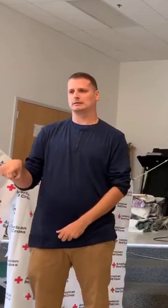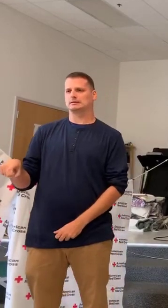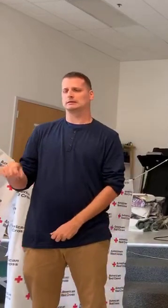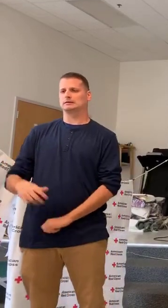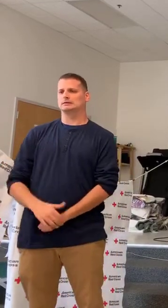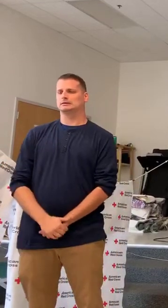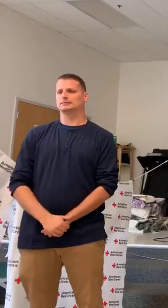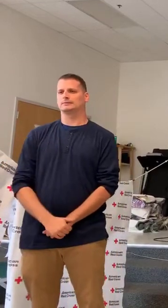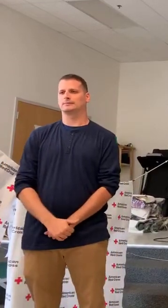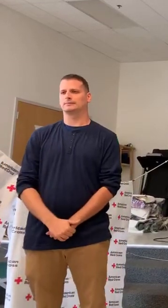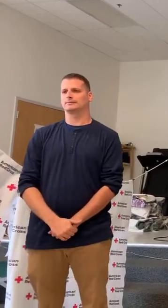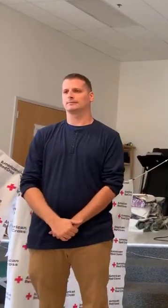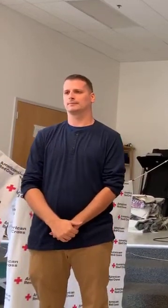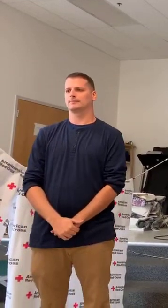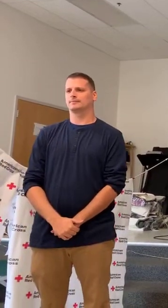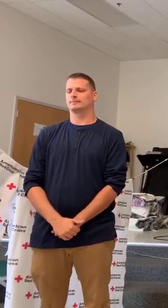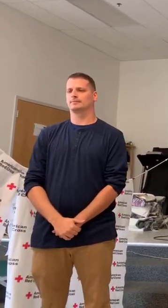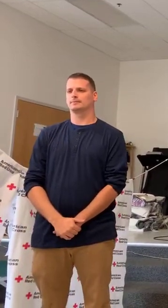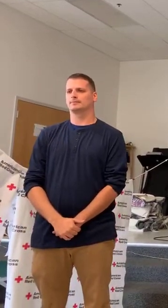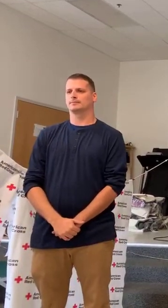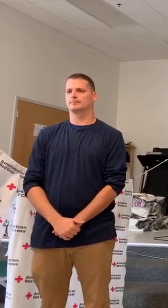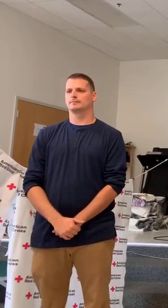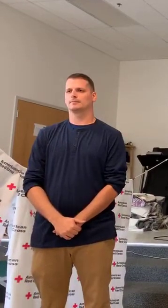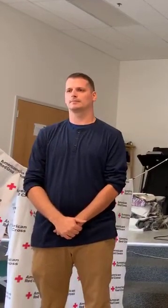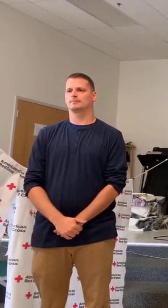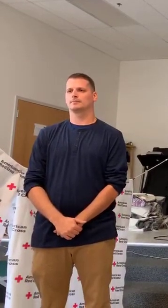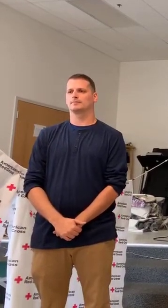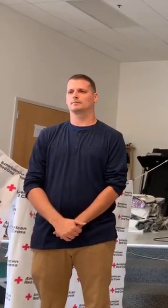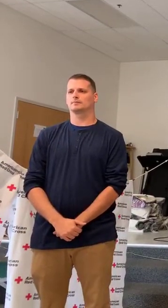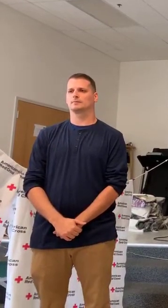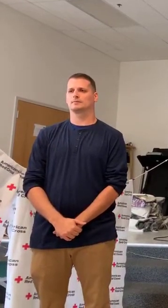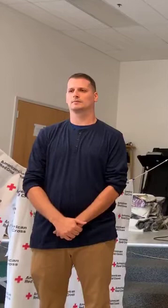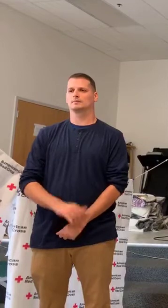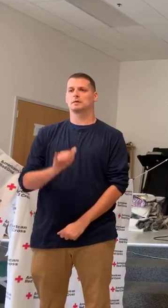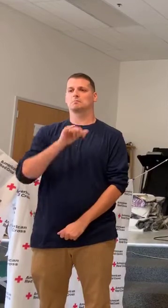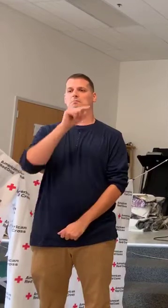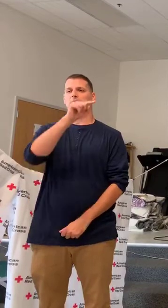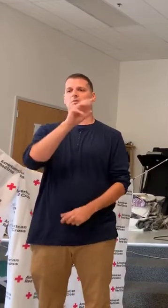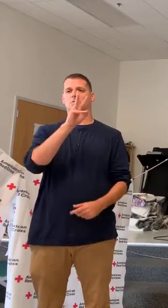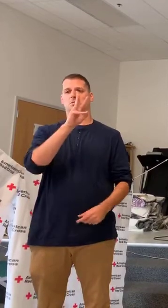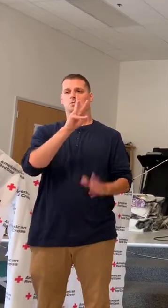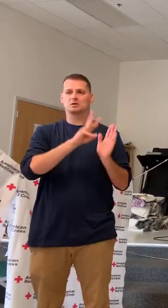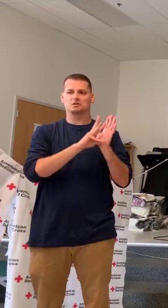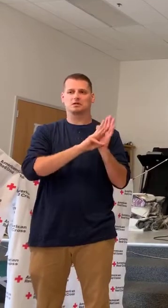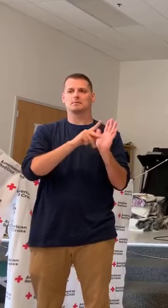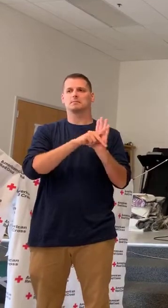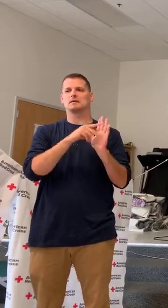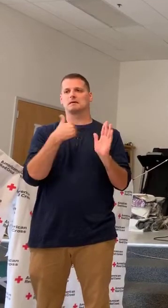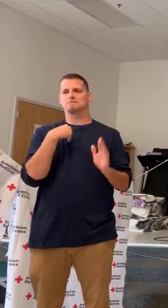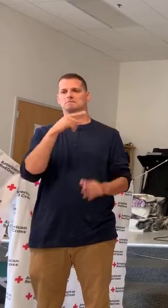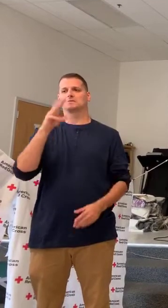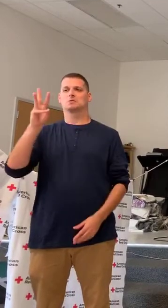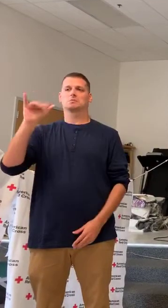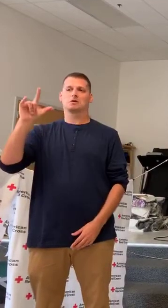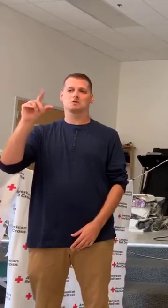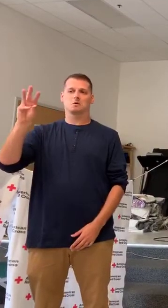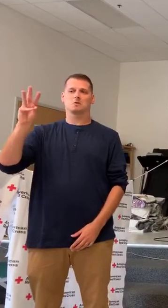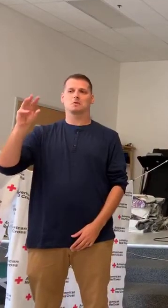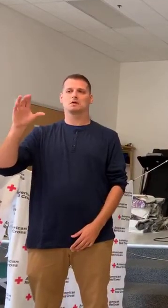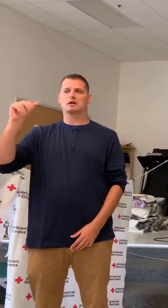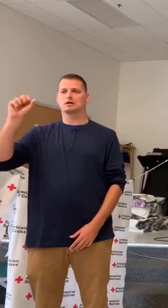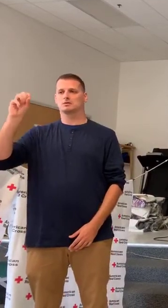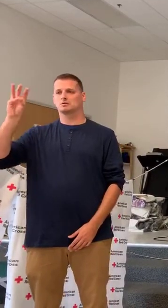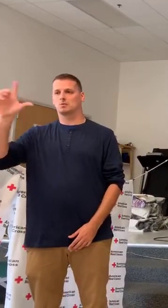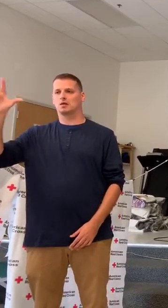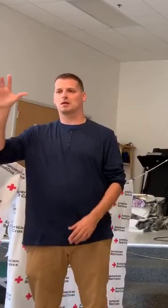and you're familiar with those up and down the highway, where they send their resources, we send our resources, we work together. At some point, a fire like